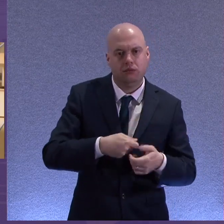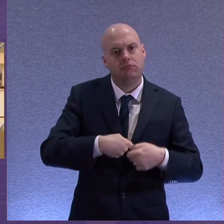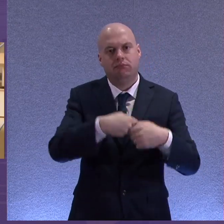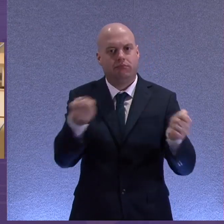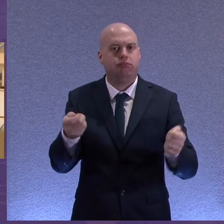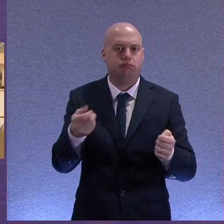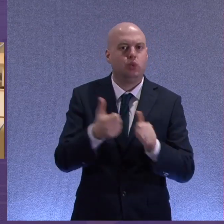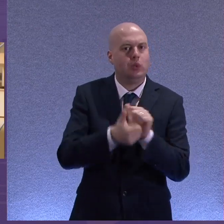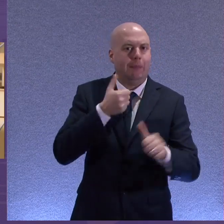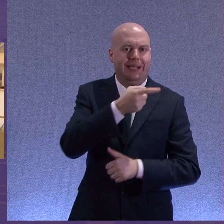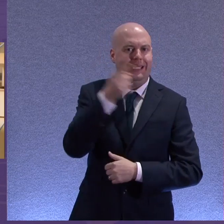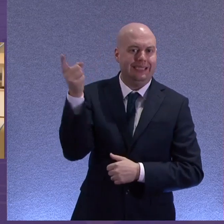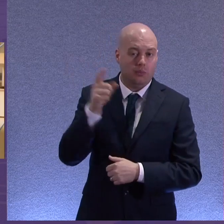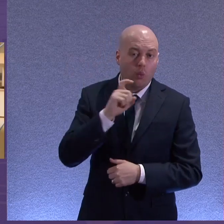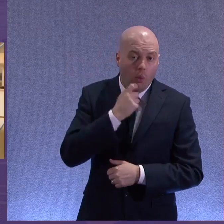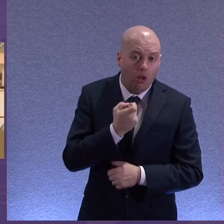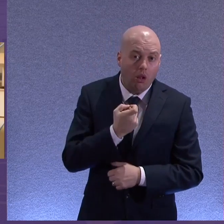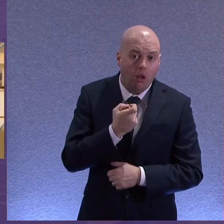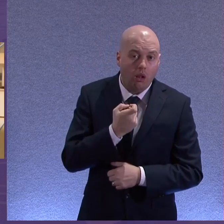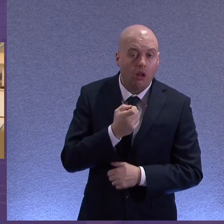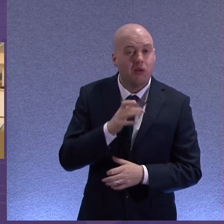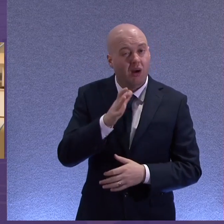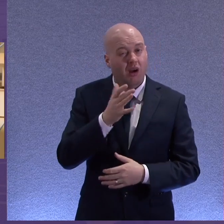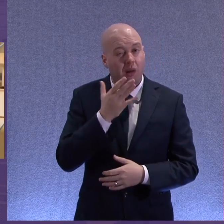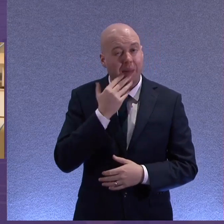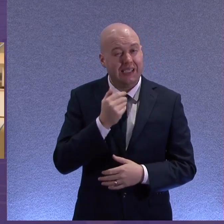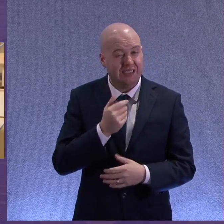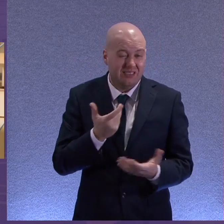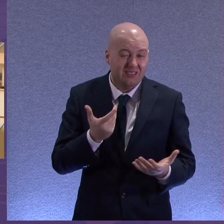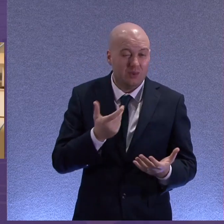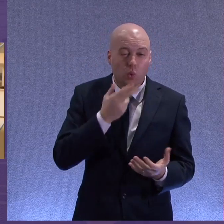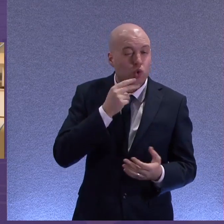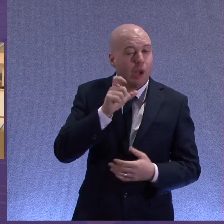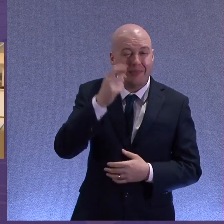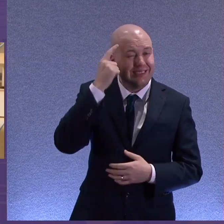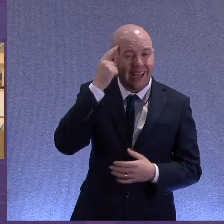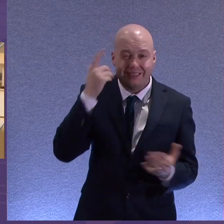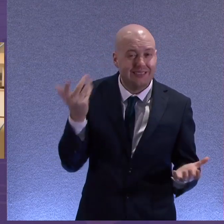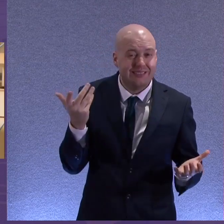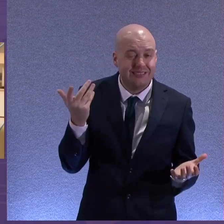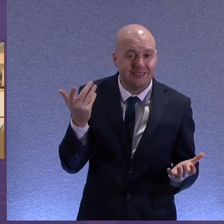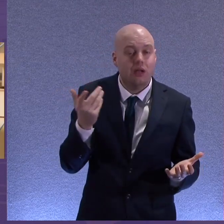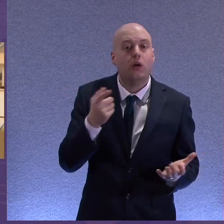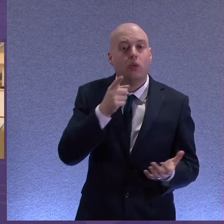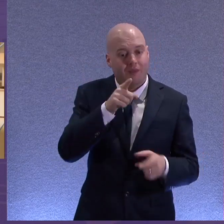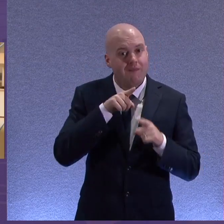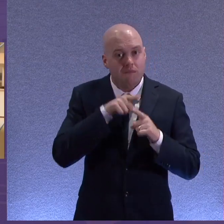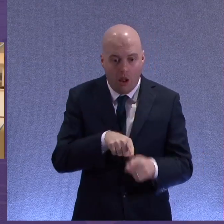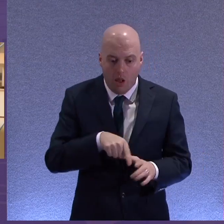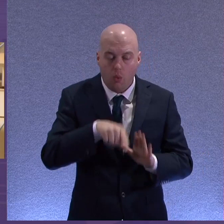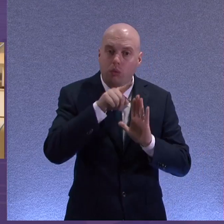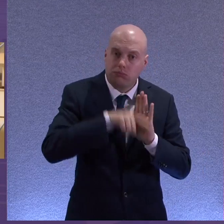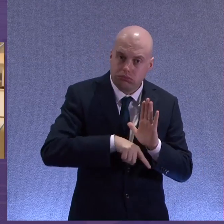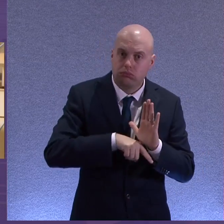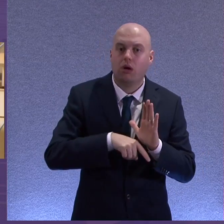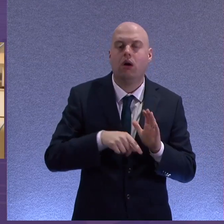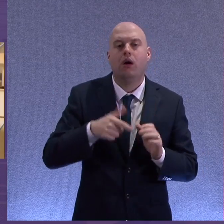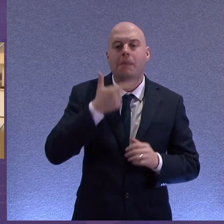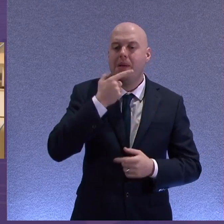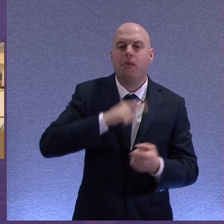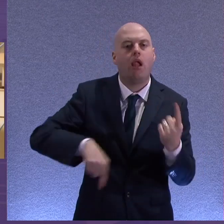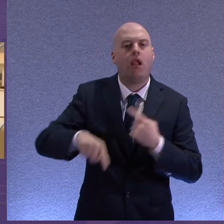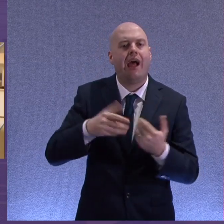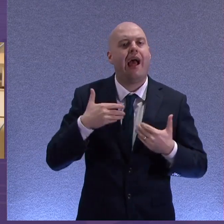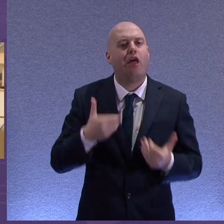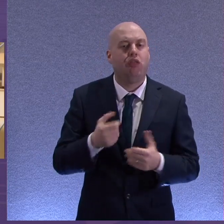to the public, do the right thing for the right reasons, I have to say to businesses, please do the right things for the right reasons. This is a